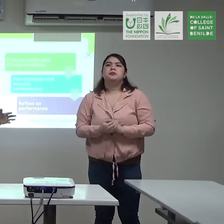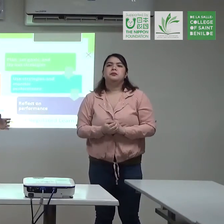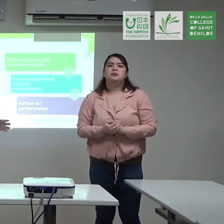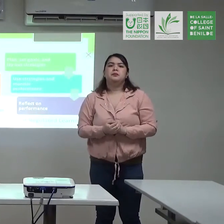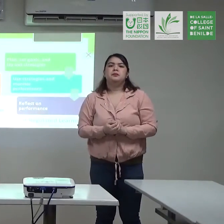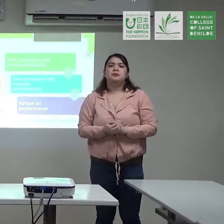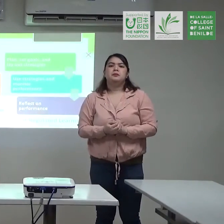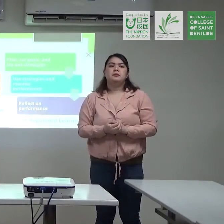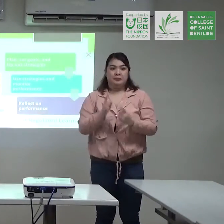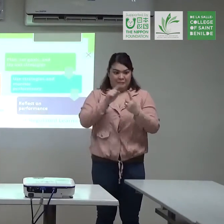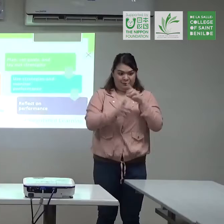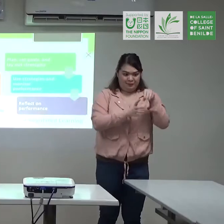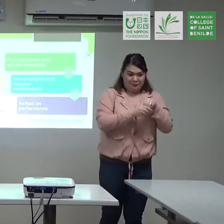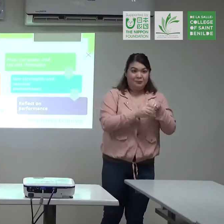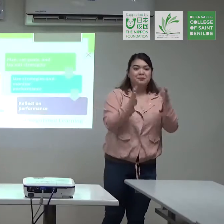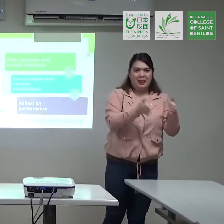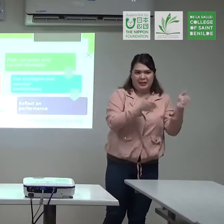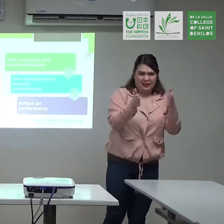Start with the plan.